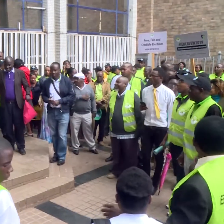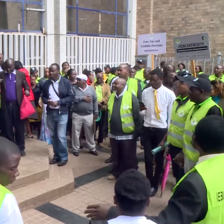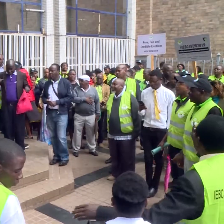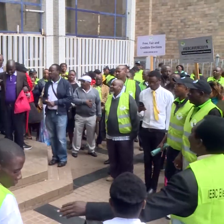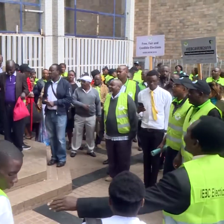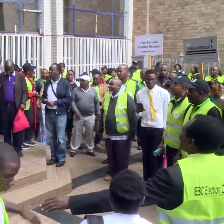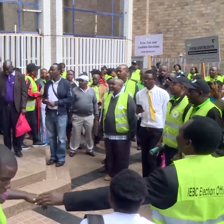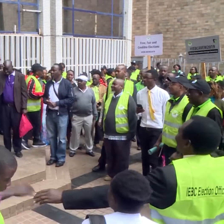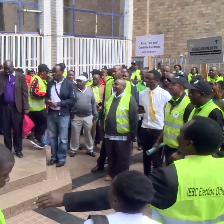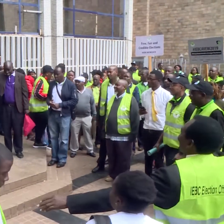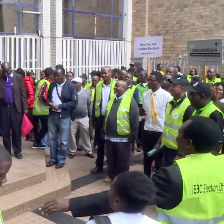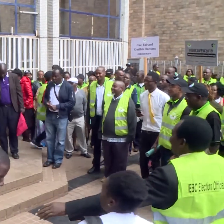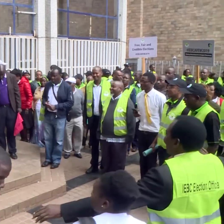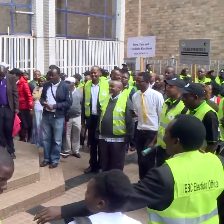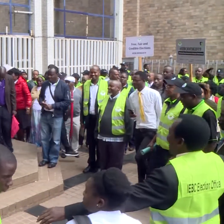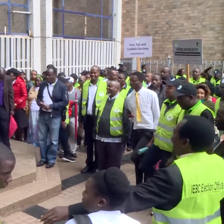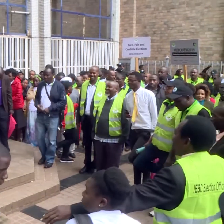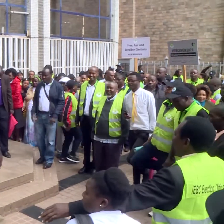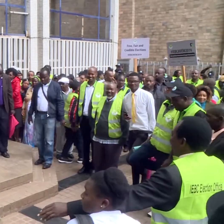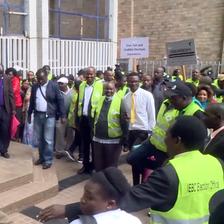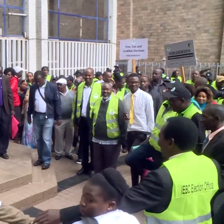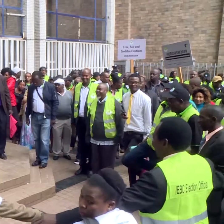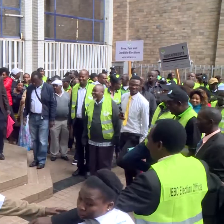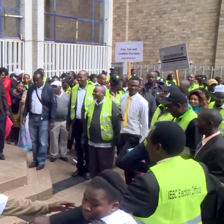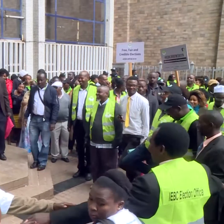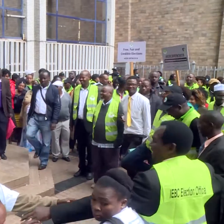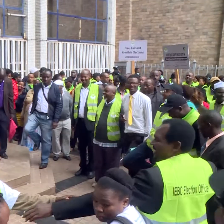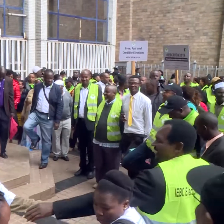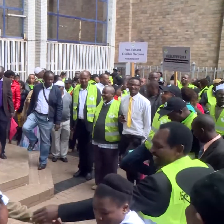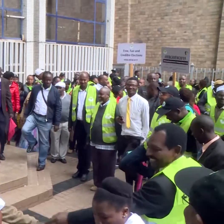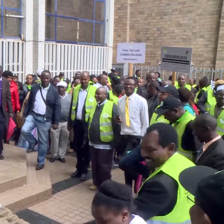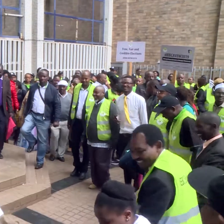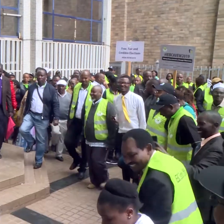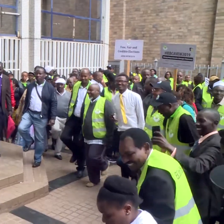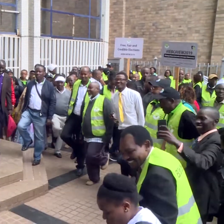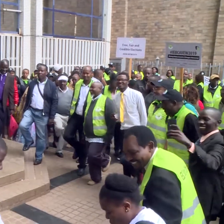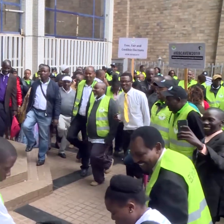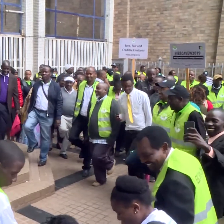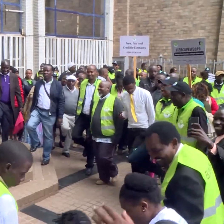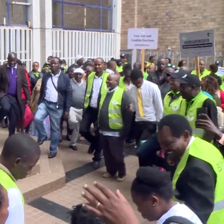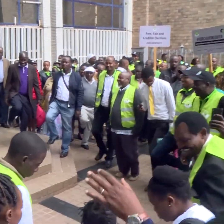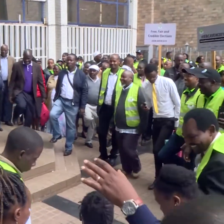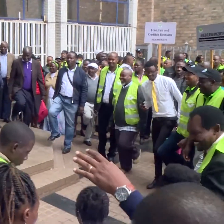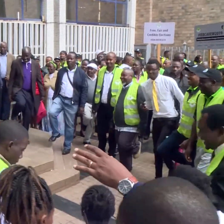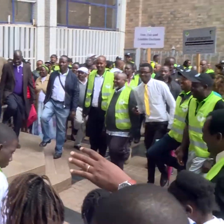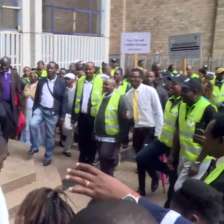Naomba kila mtu asimame na mguu mmoja kama mimi. Tafadhali, tafadhali, tafadhali.